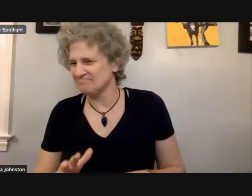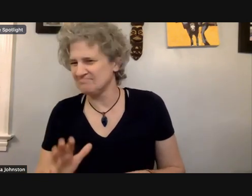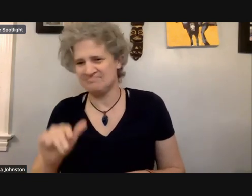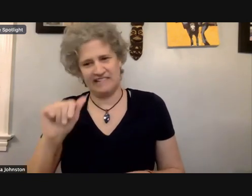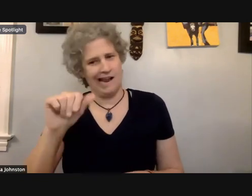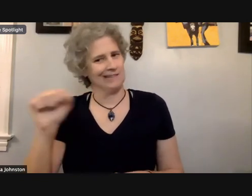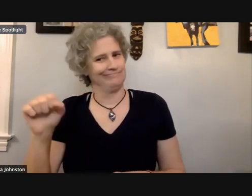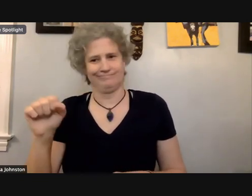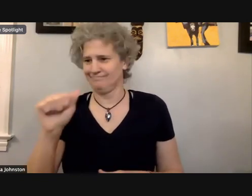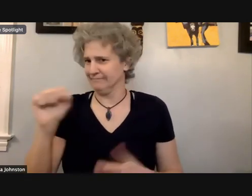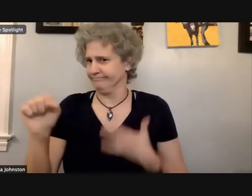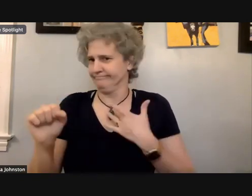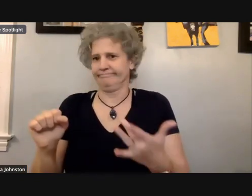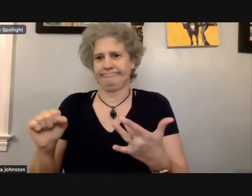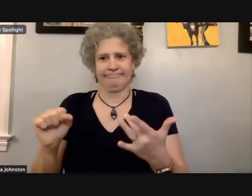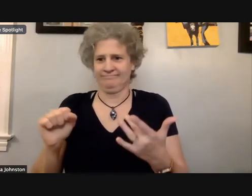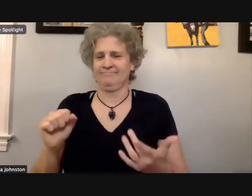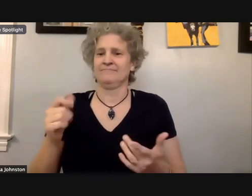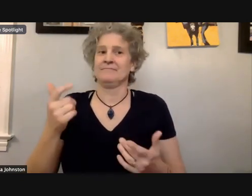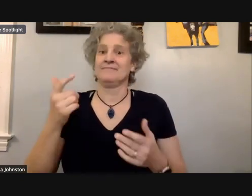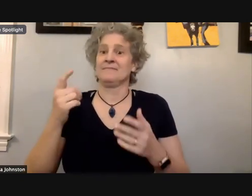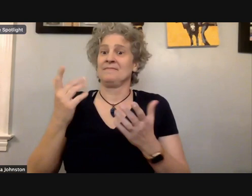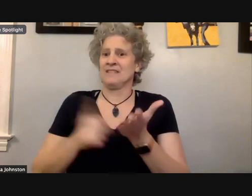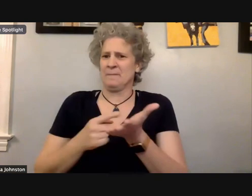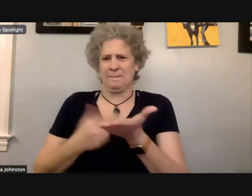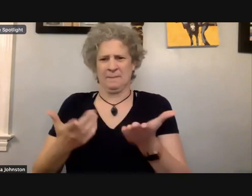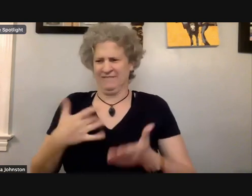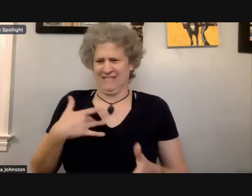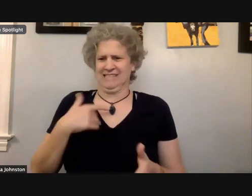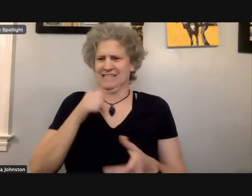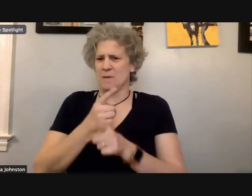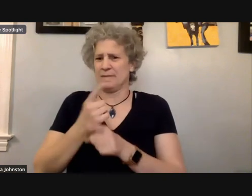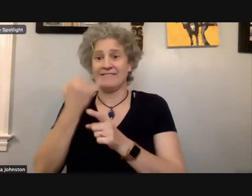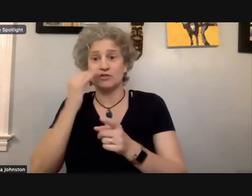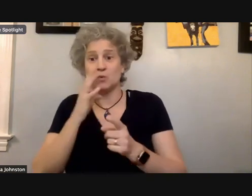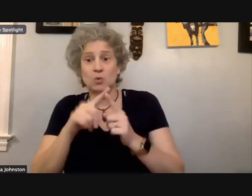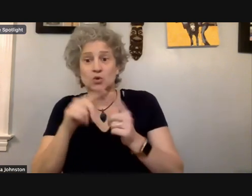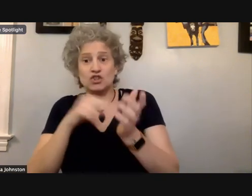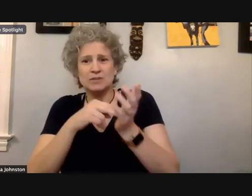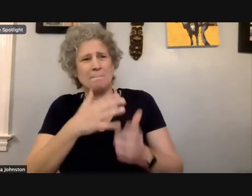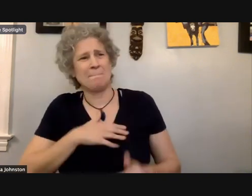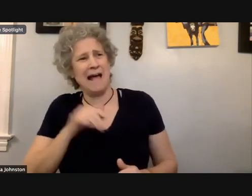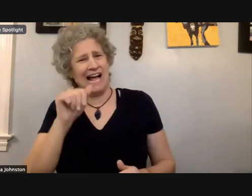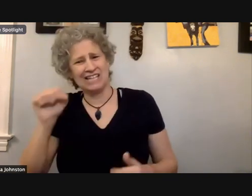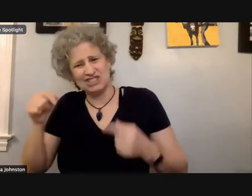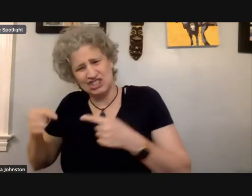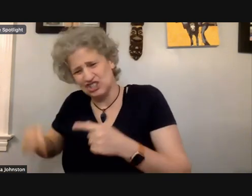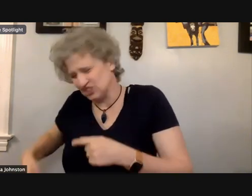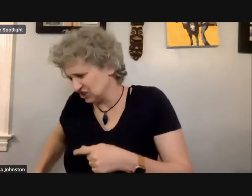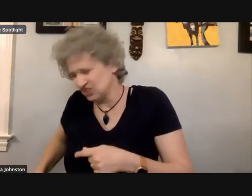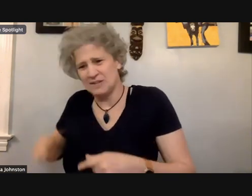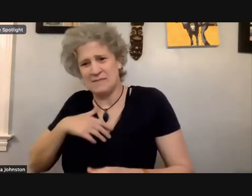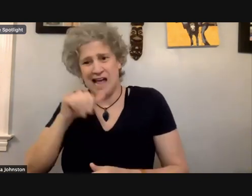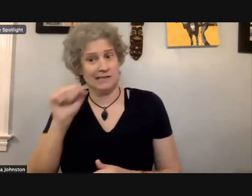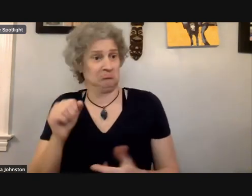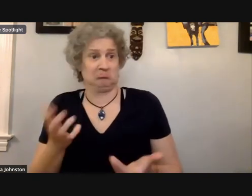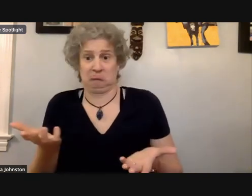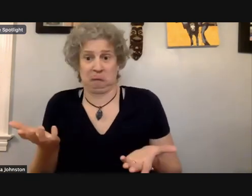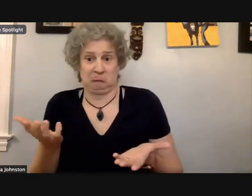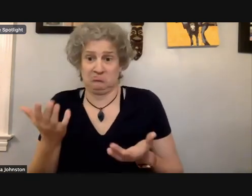finger spell butt that much. It's a different register and has a different connotation in deaf communities. Some people, like for